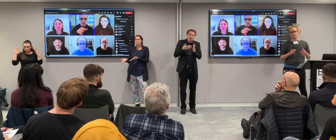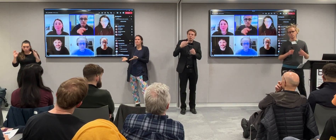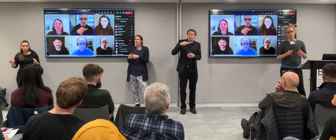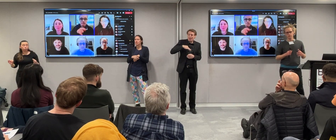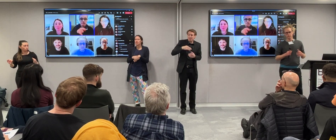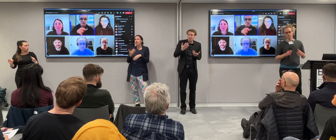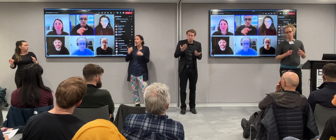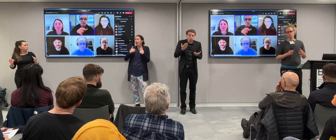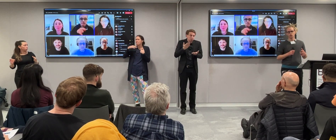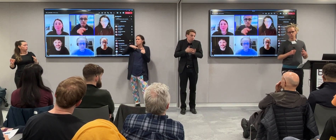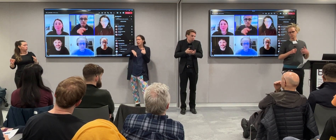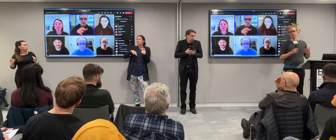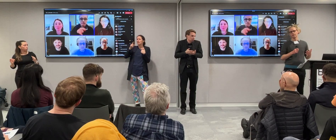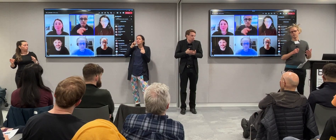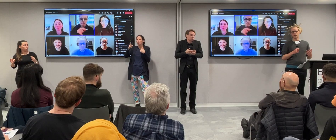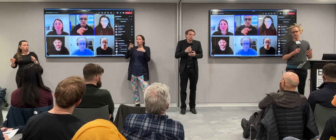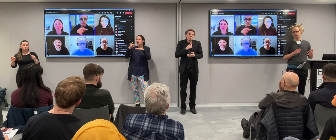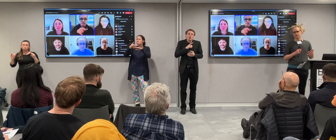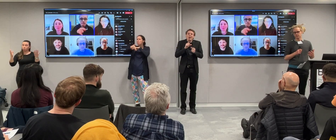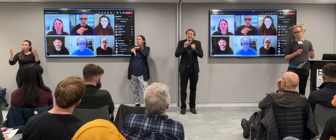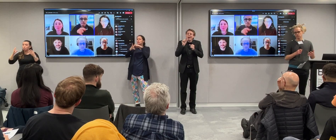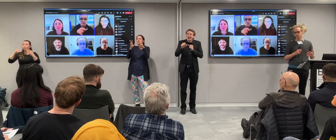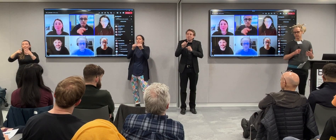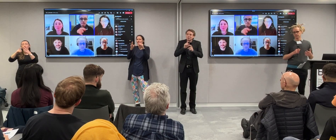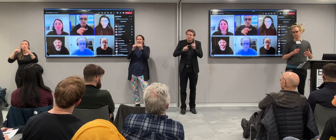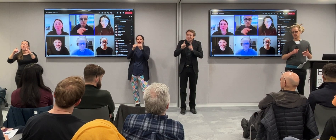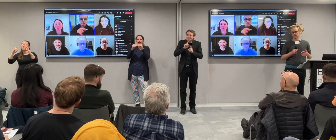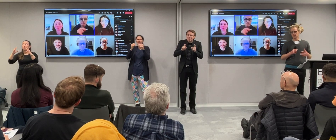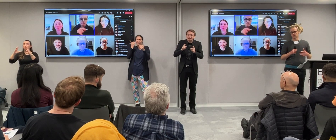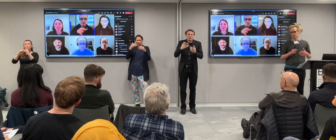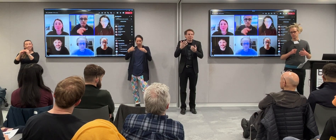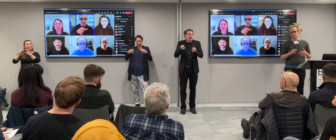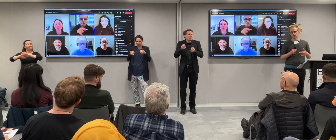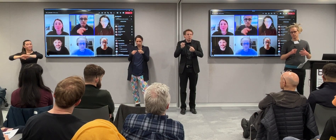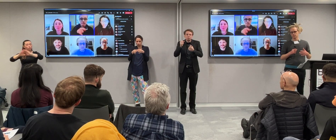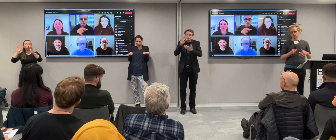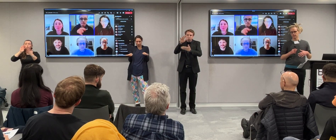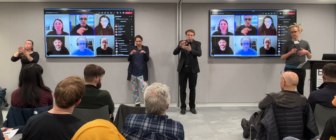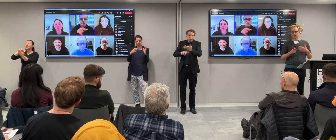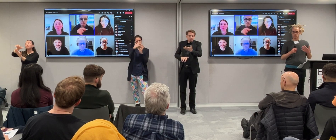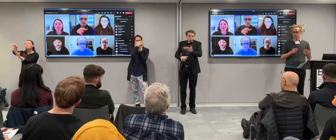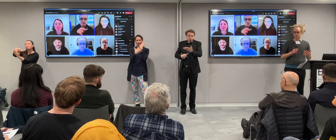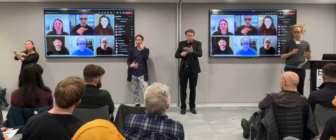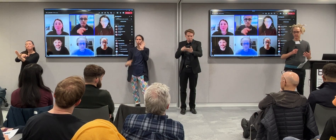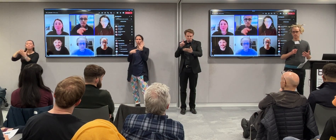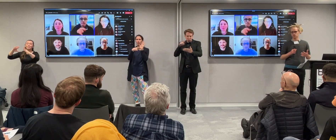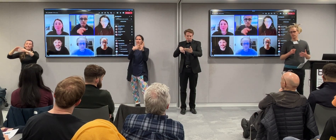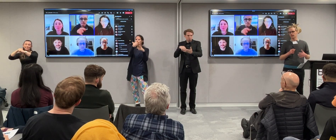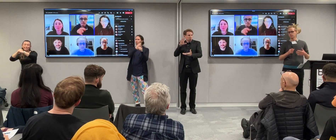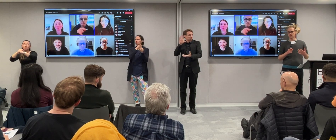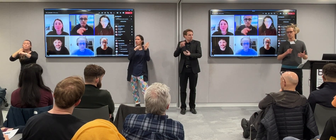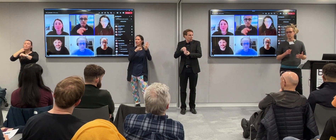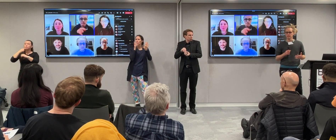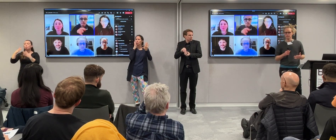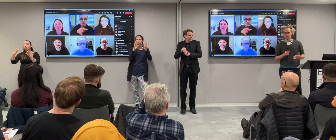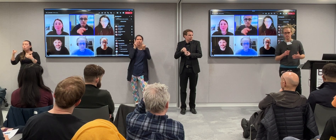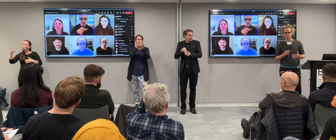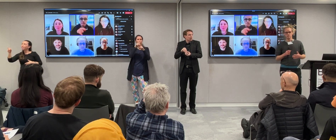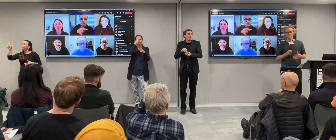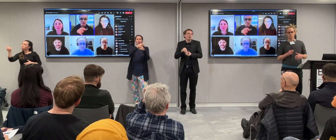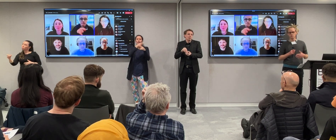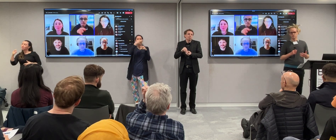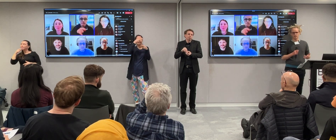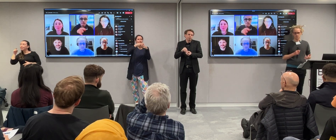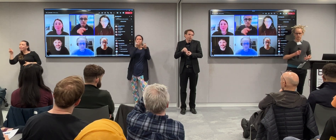also in the post-meeting analytics. So there is like a summary page right after each meeting